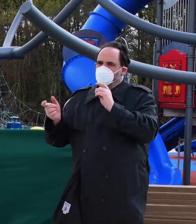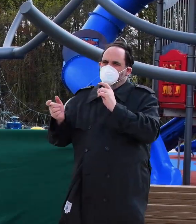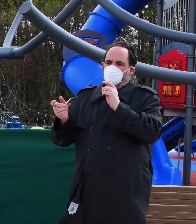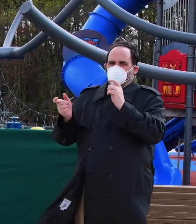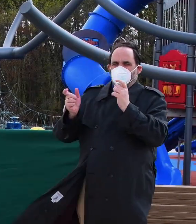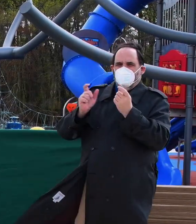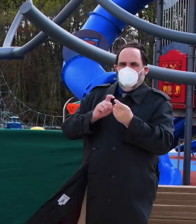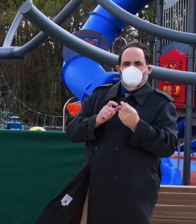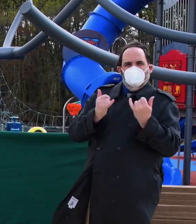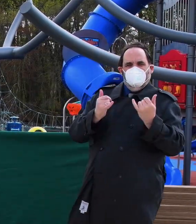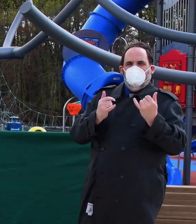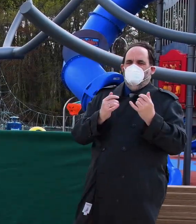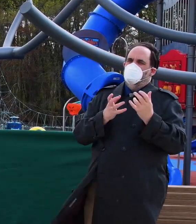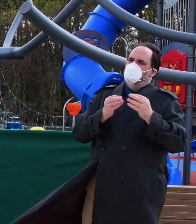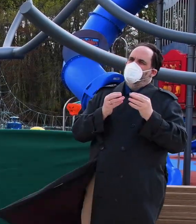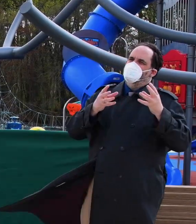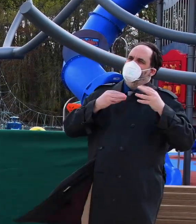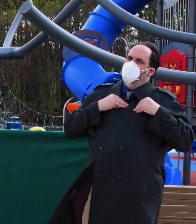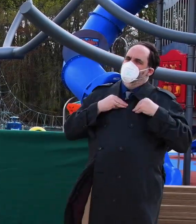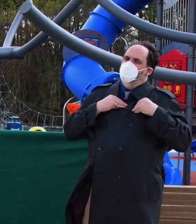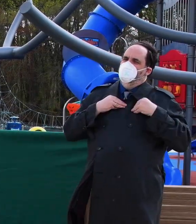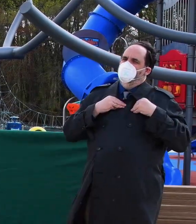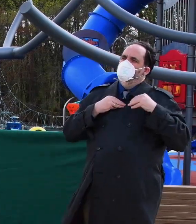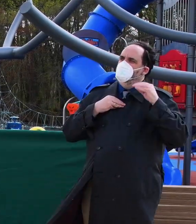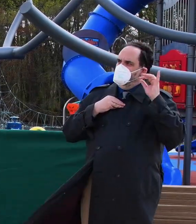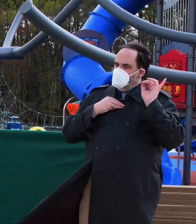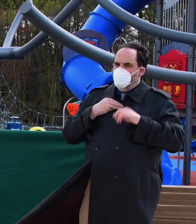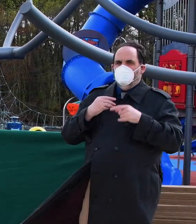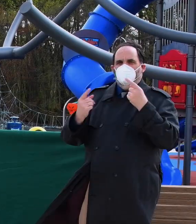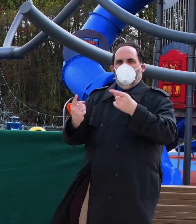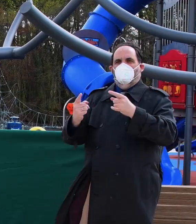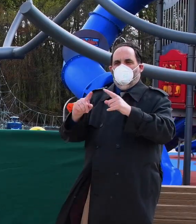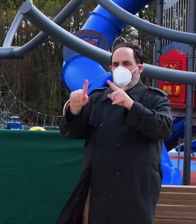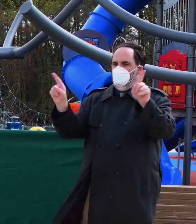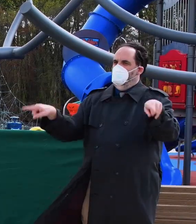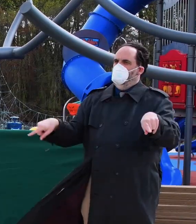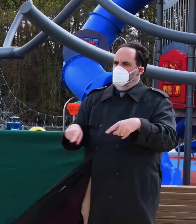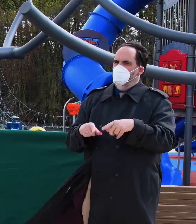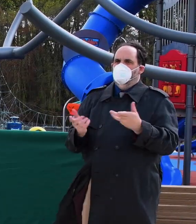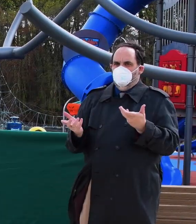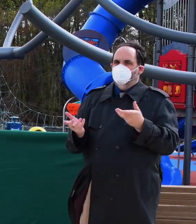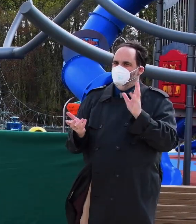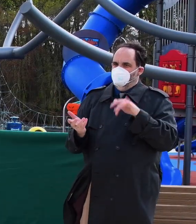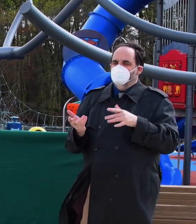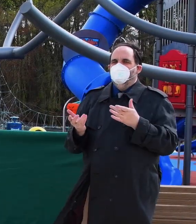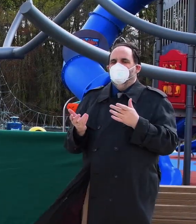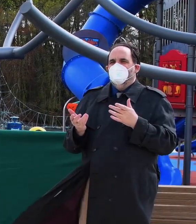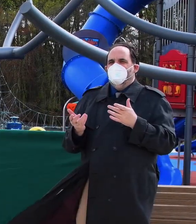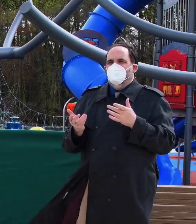autism acceptance, and that's really exactly what these communication boards are about.